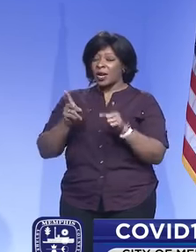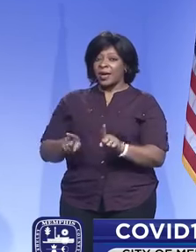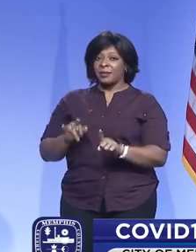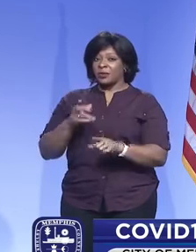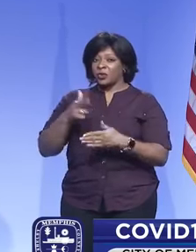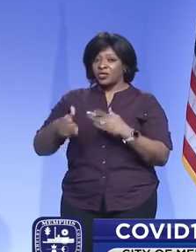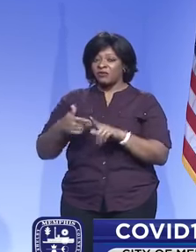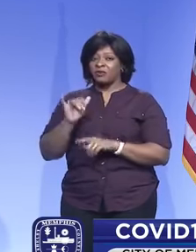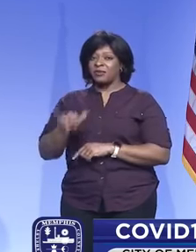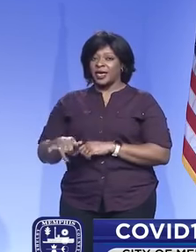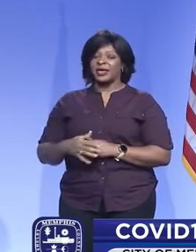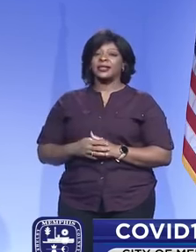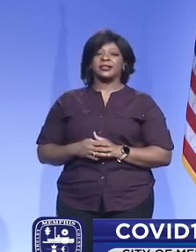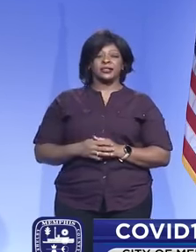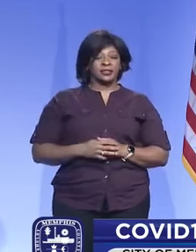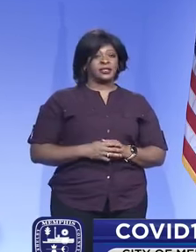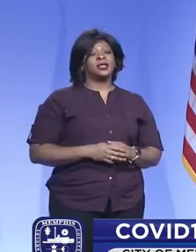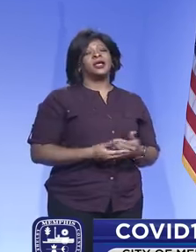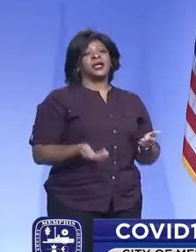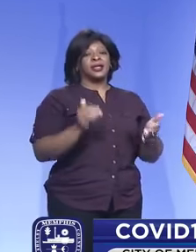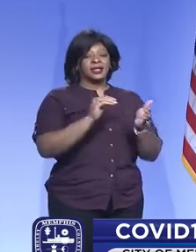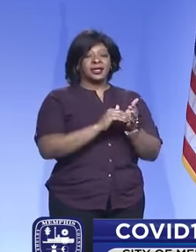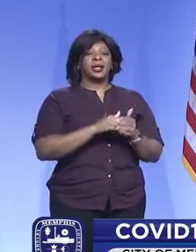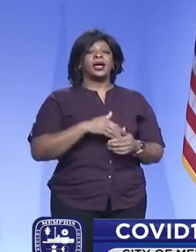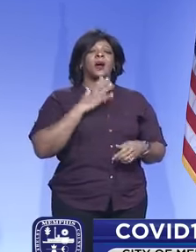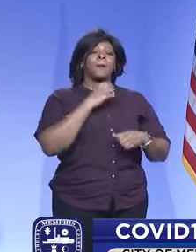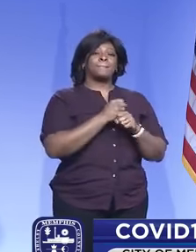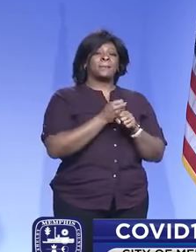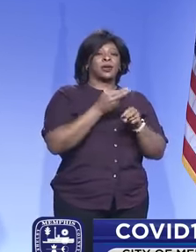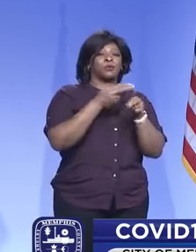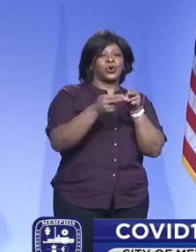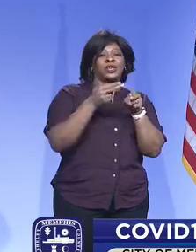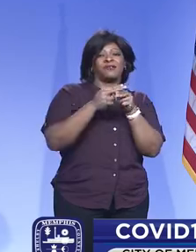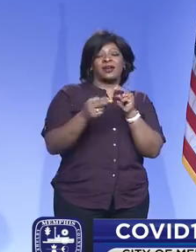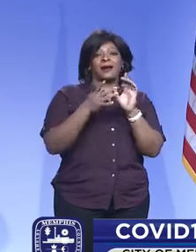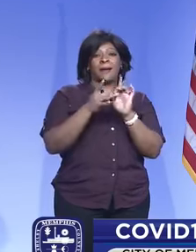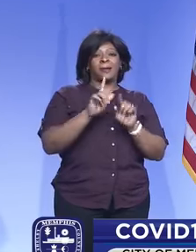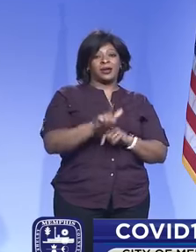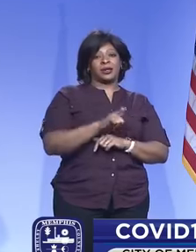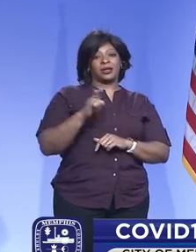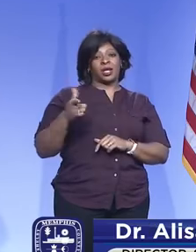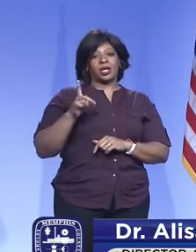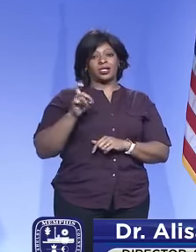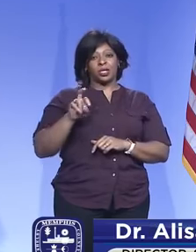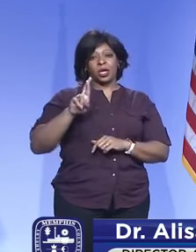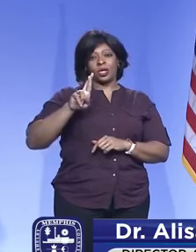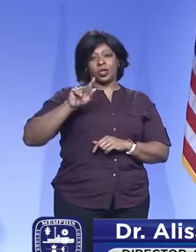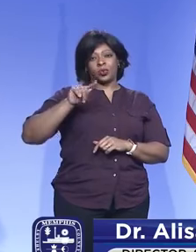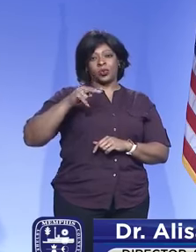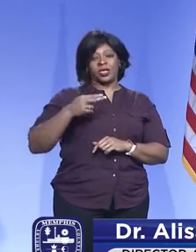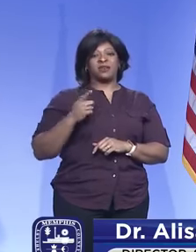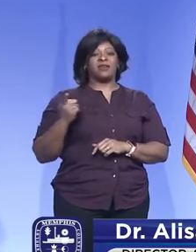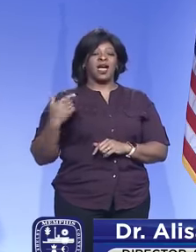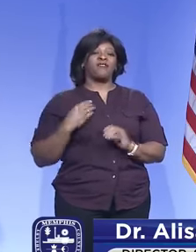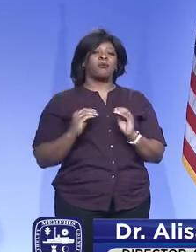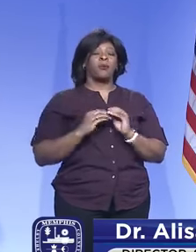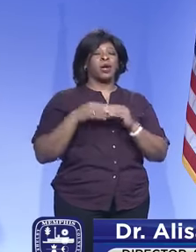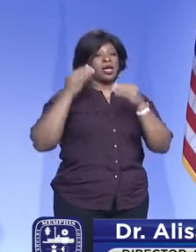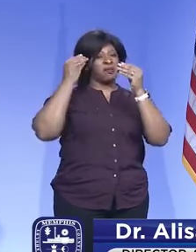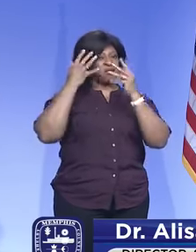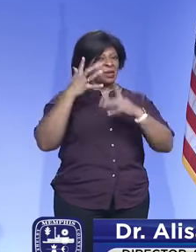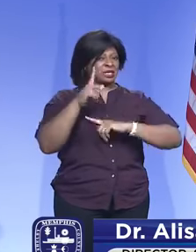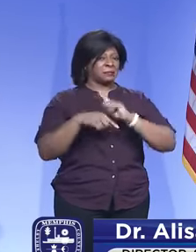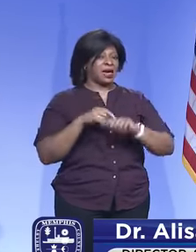or violations? So again, I'm going to make just a few brief comments and turn over to Dr. Randolph because he has more detail